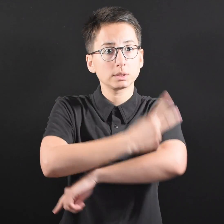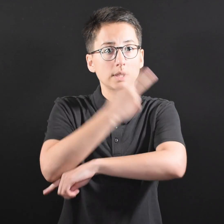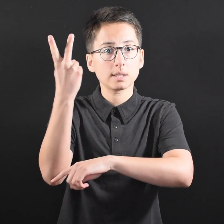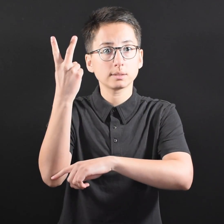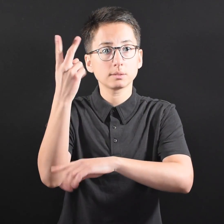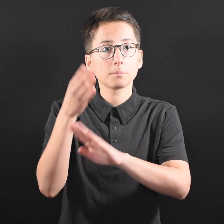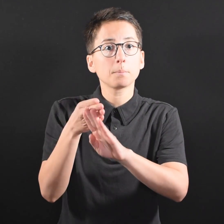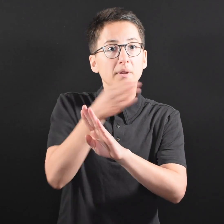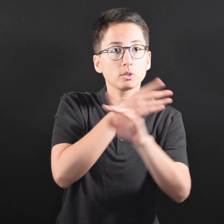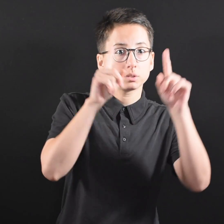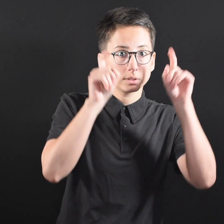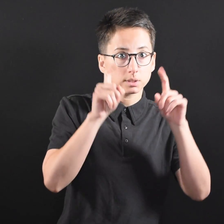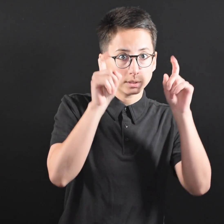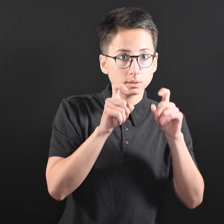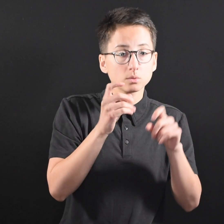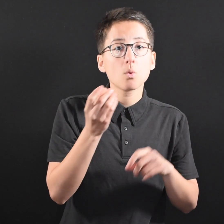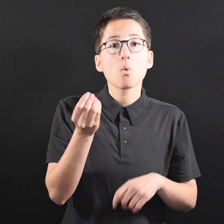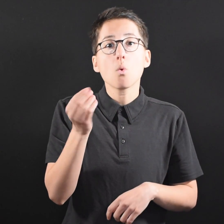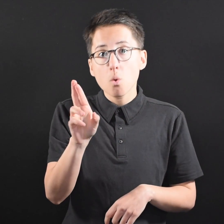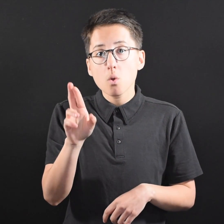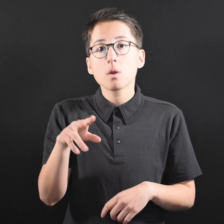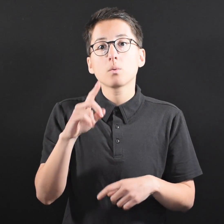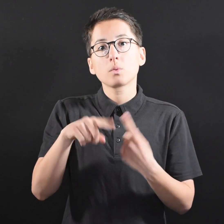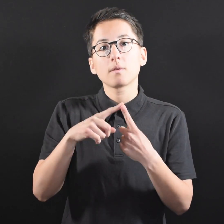they first started feeling sick.